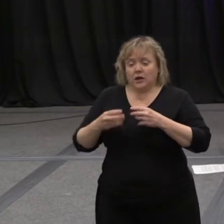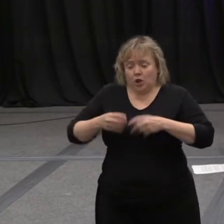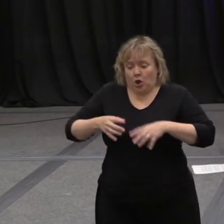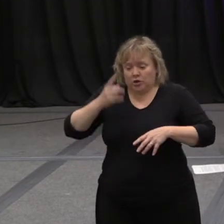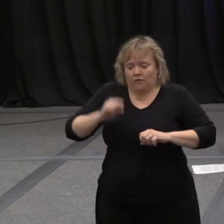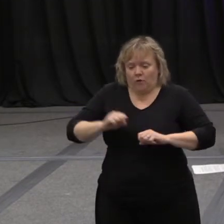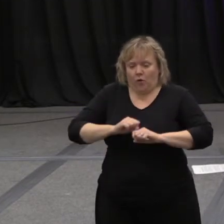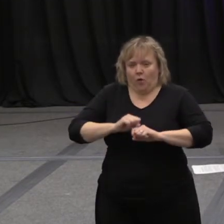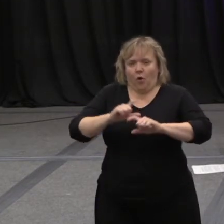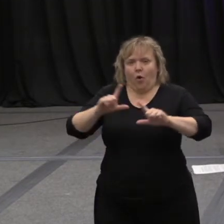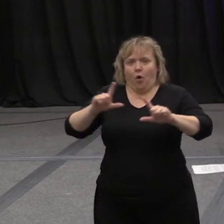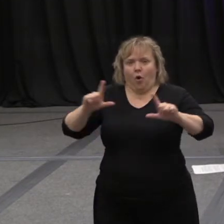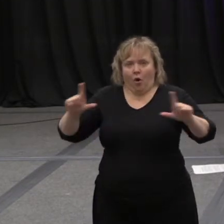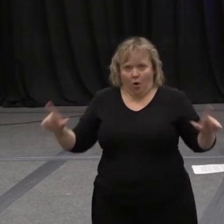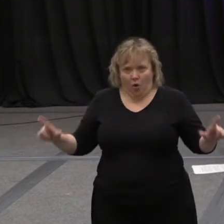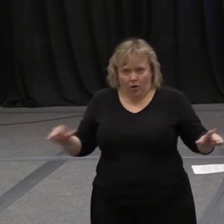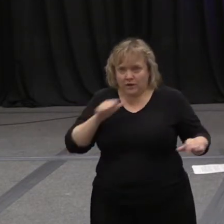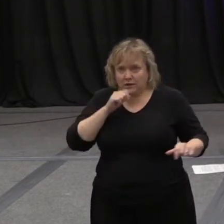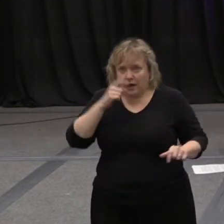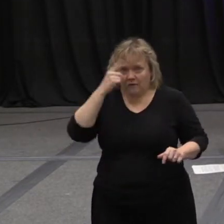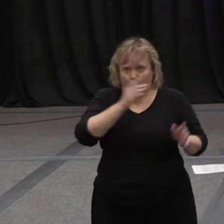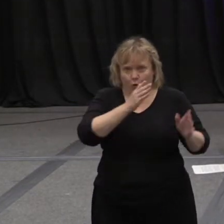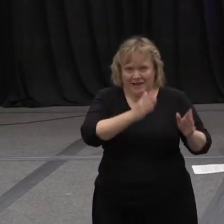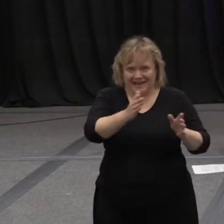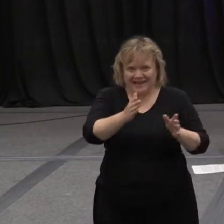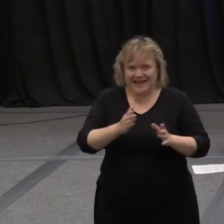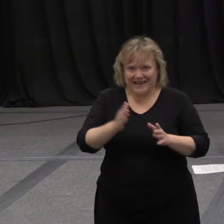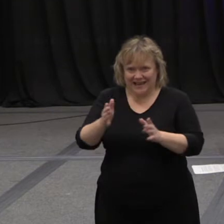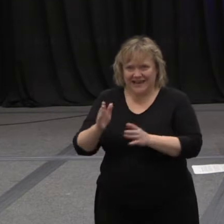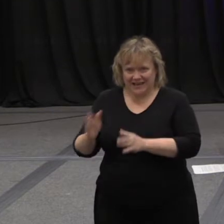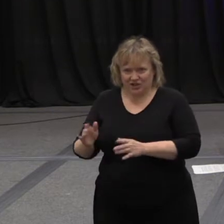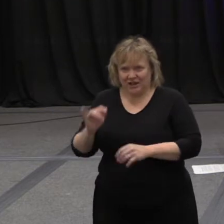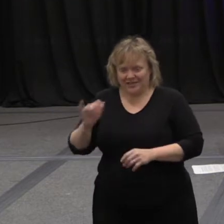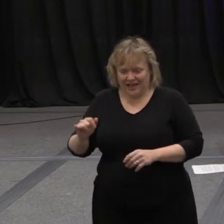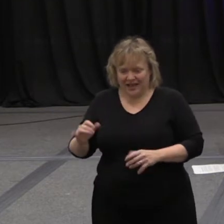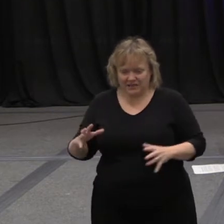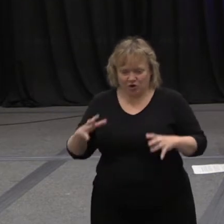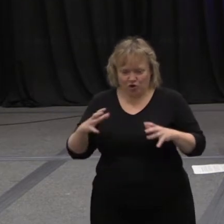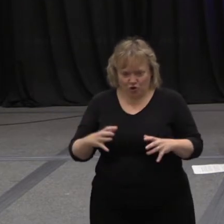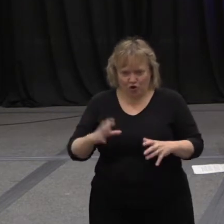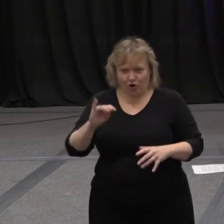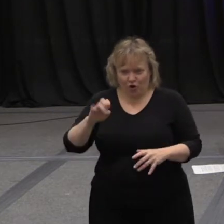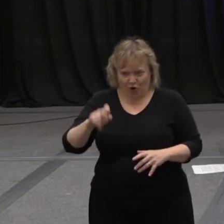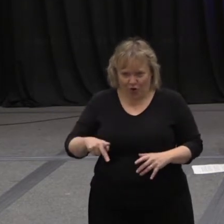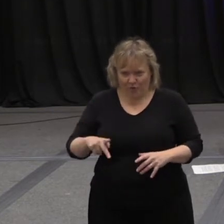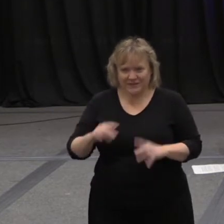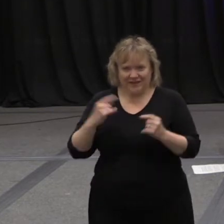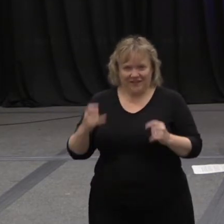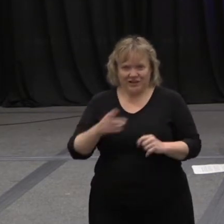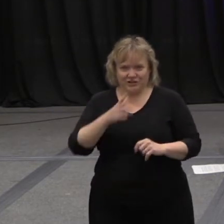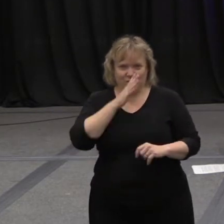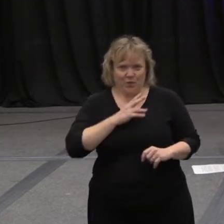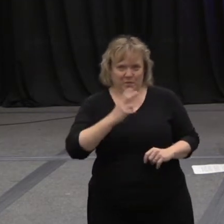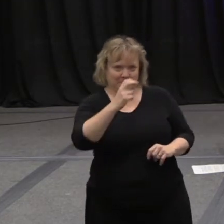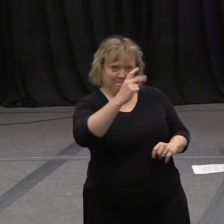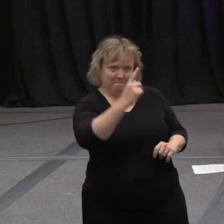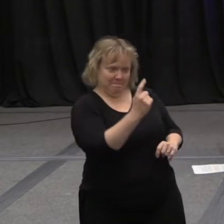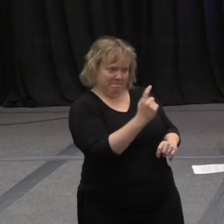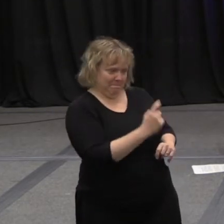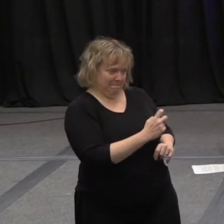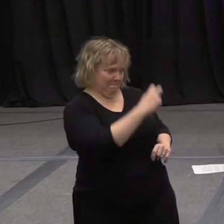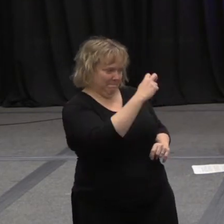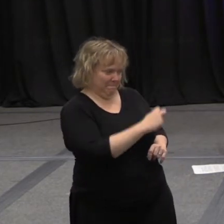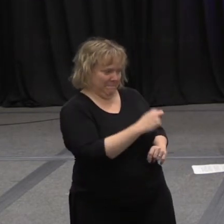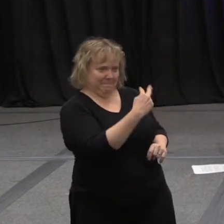not for each. It is a corporate salvation. It is a corporate salvation. Either